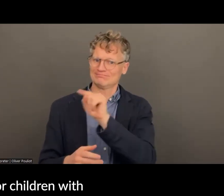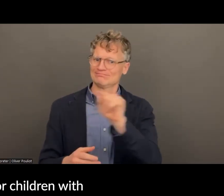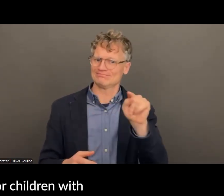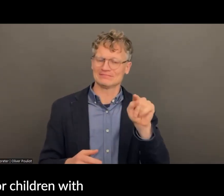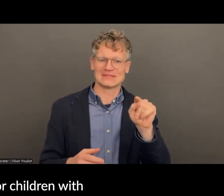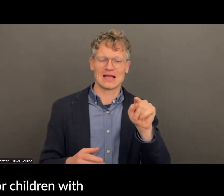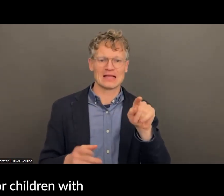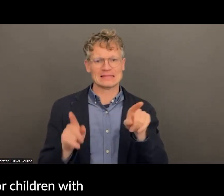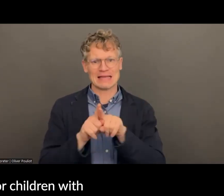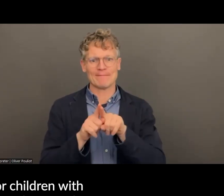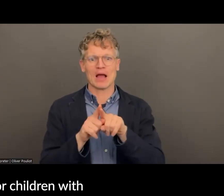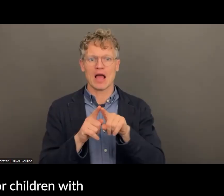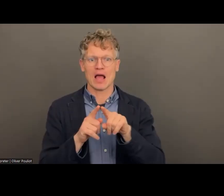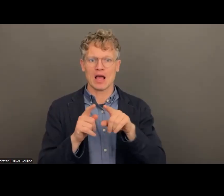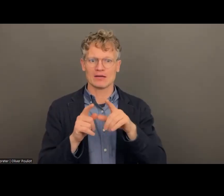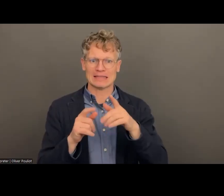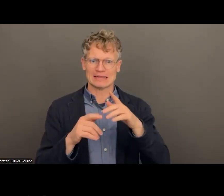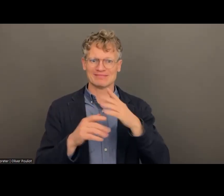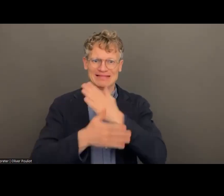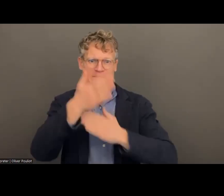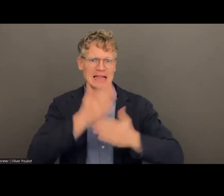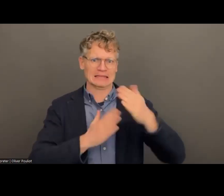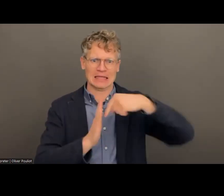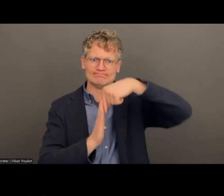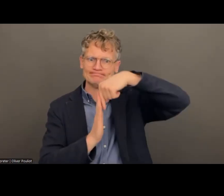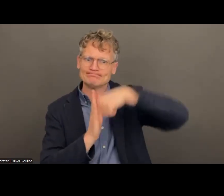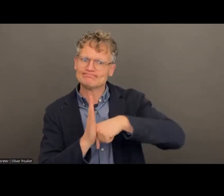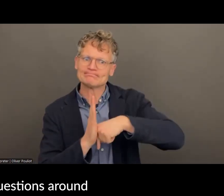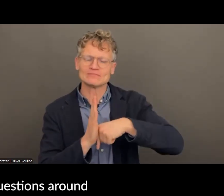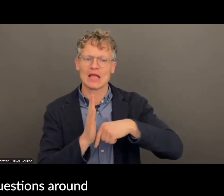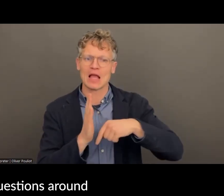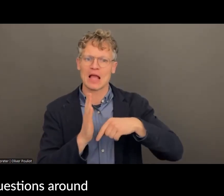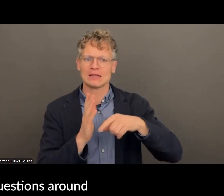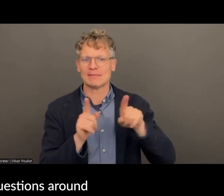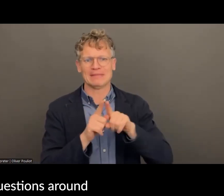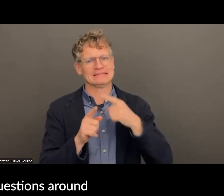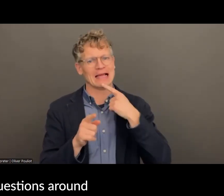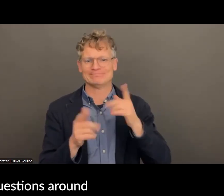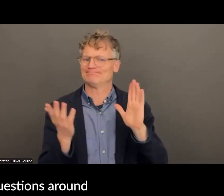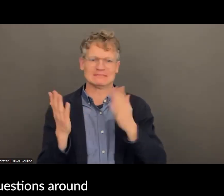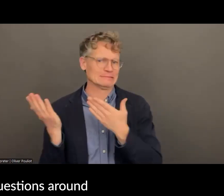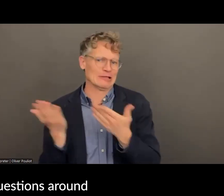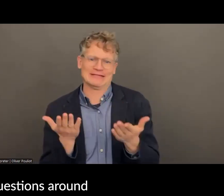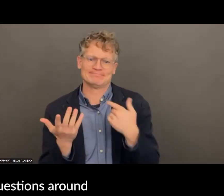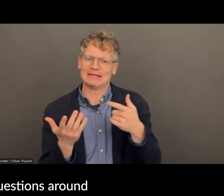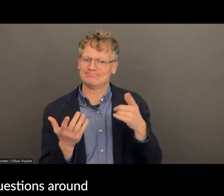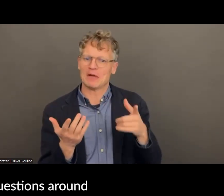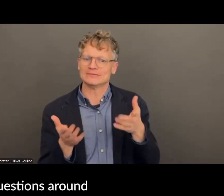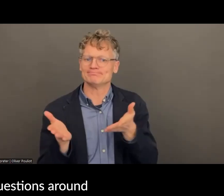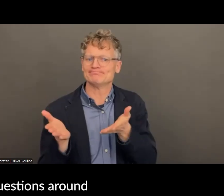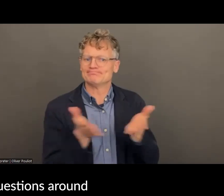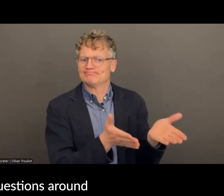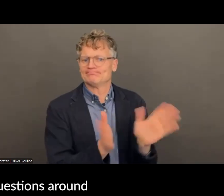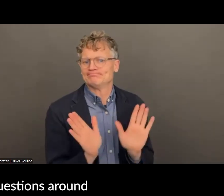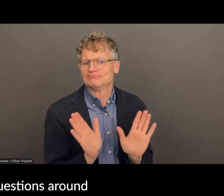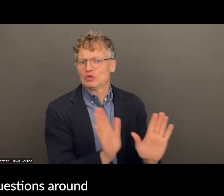for children with complex disabilities in order to make service delivery easier? We also have other questions